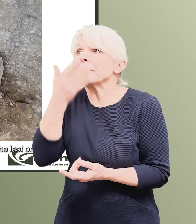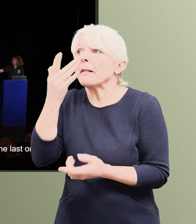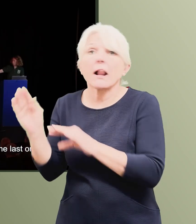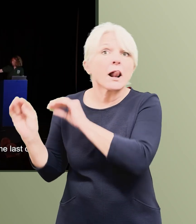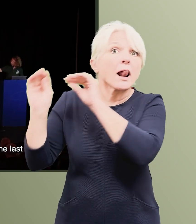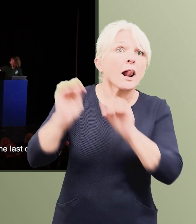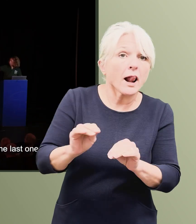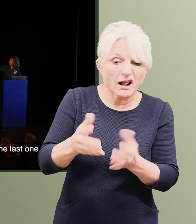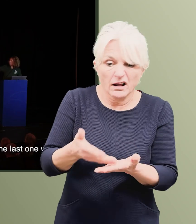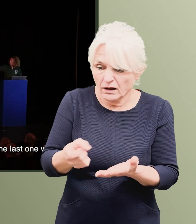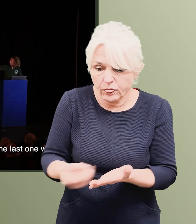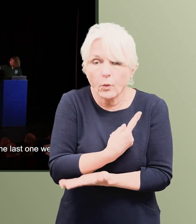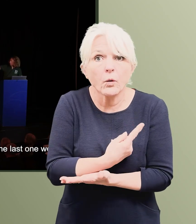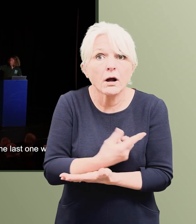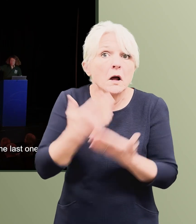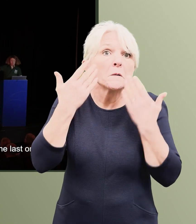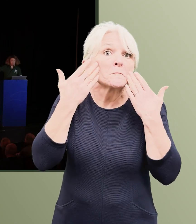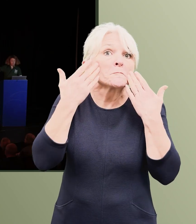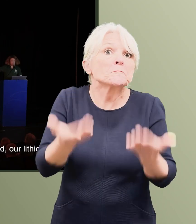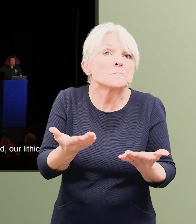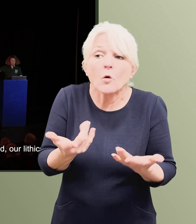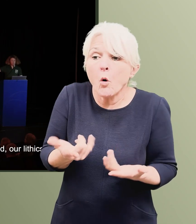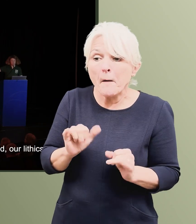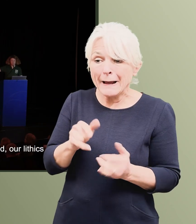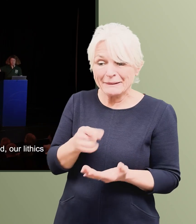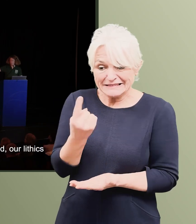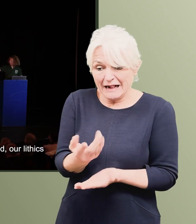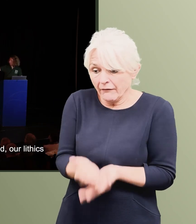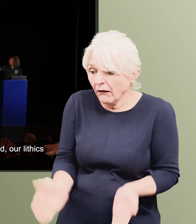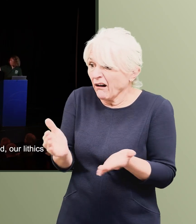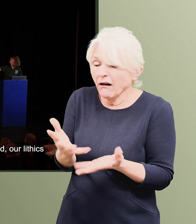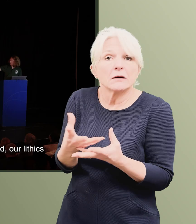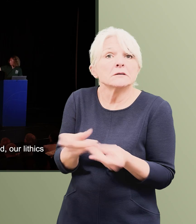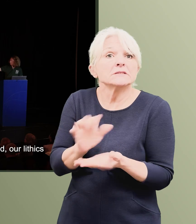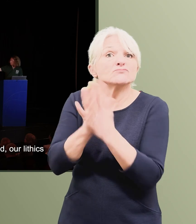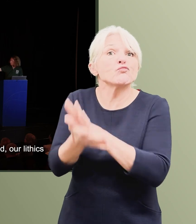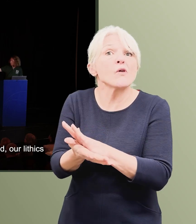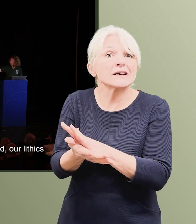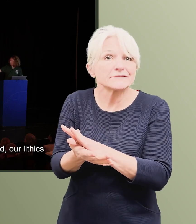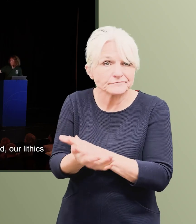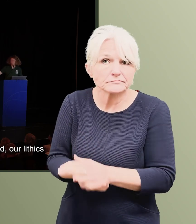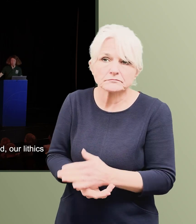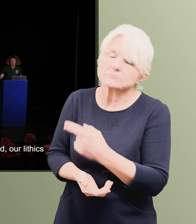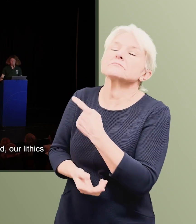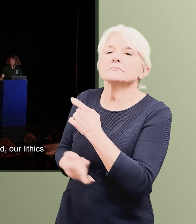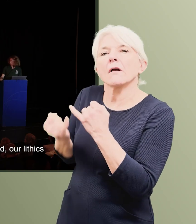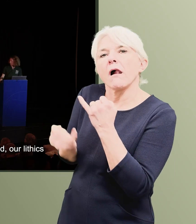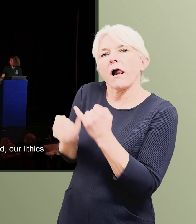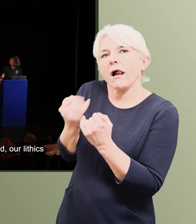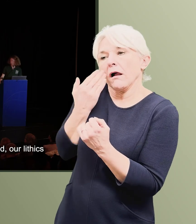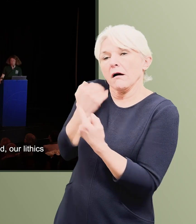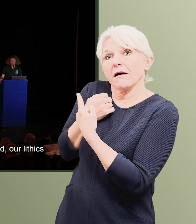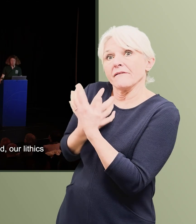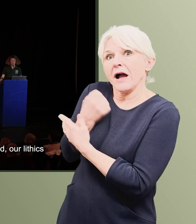This was the last one we found. In the center, there is what we think is a polissoir. Andrew David, our